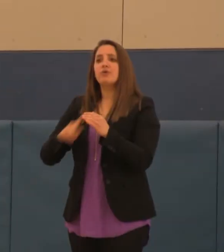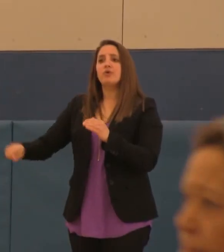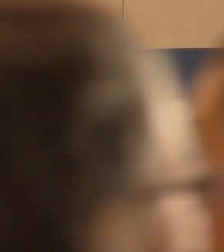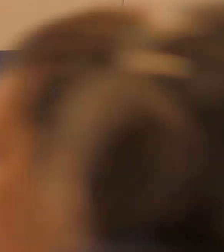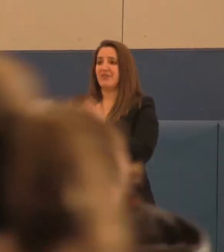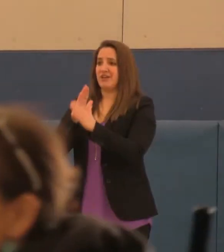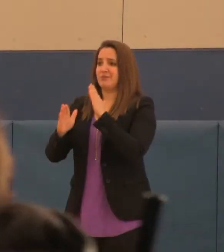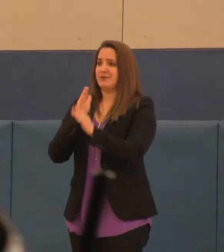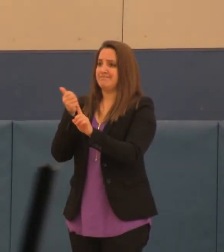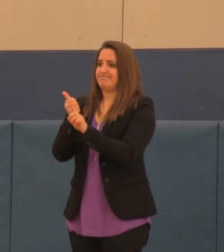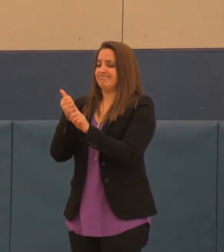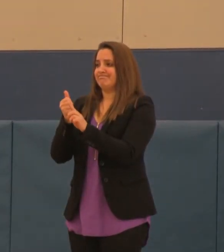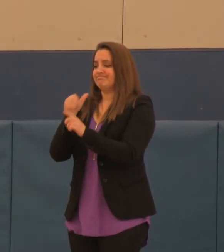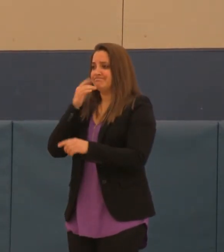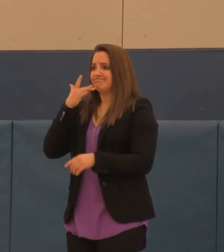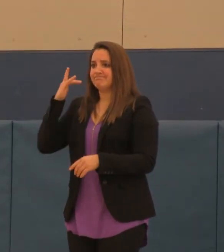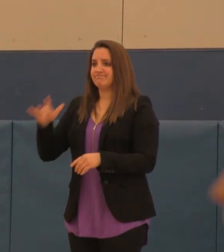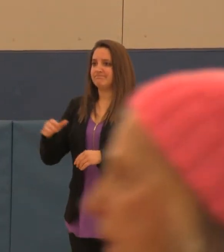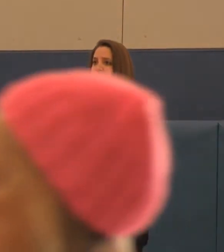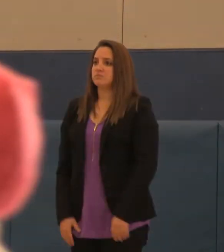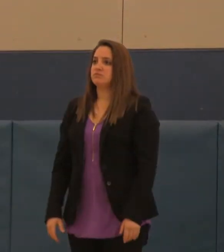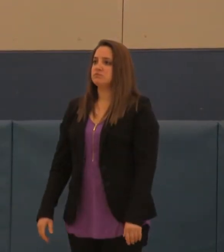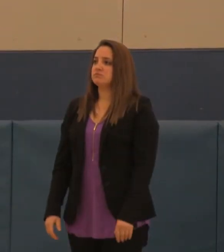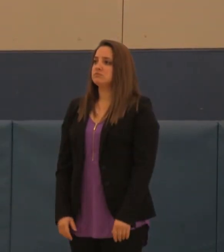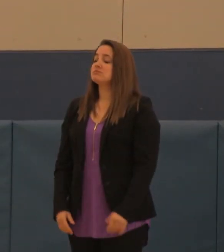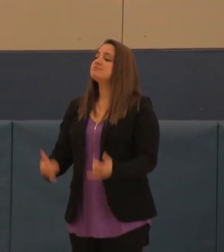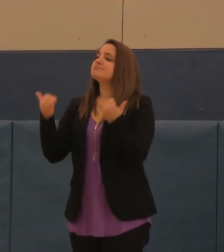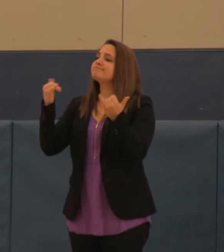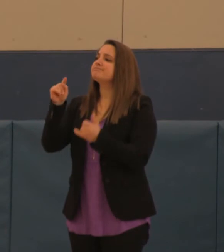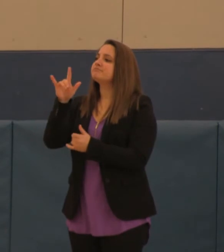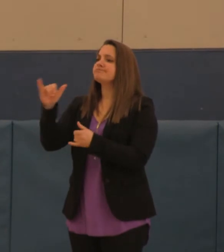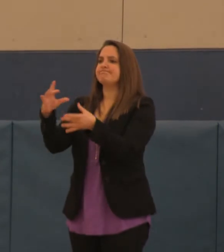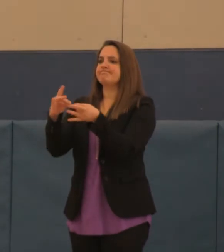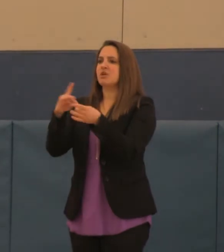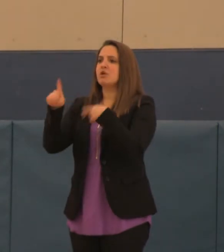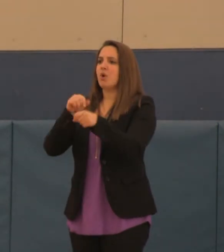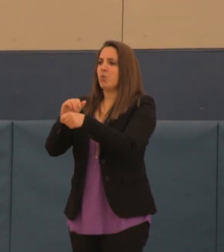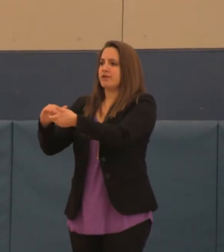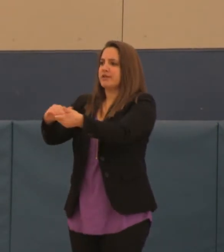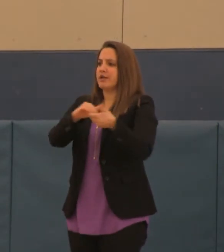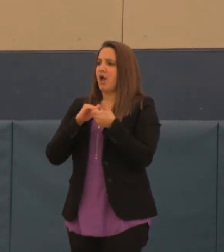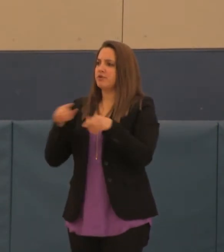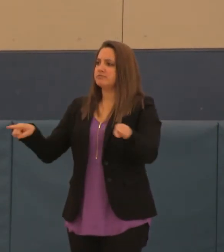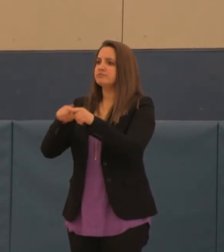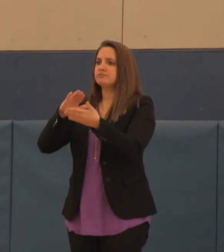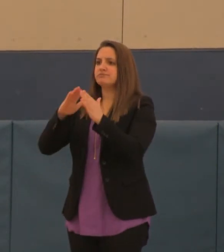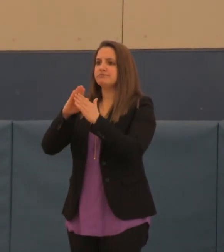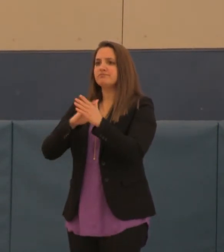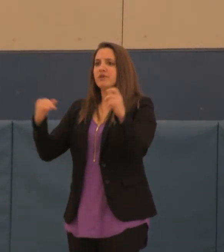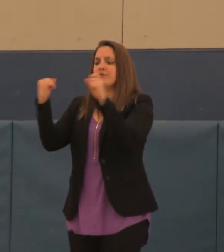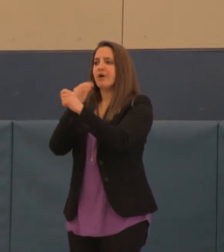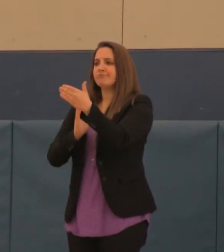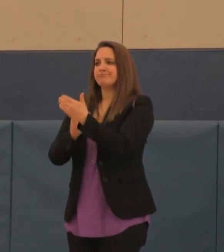less fortunate. Tammy is here today to talk with us about working together as community for disability